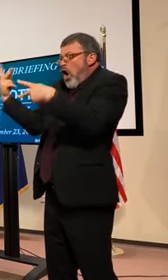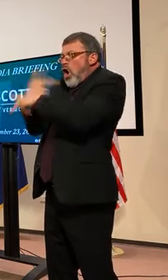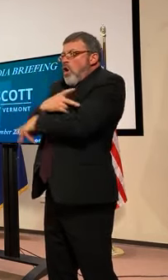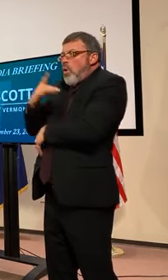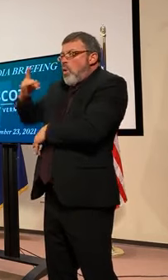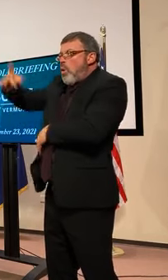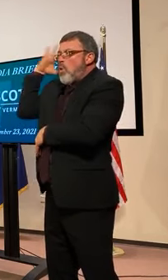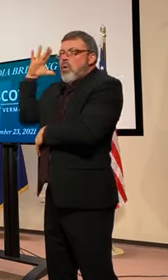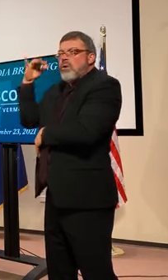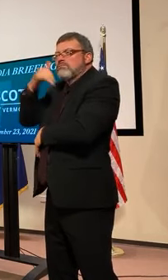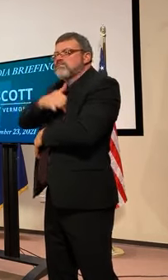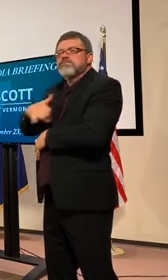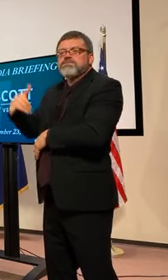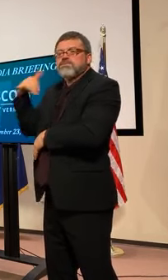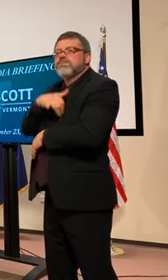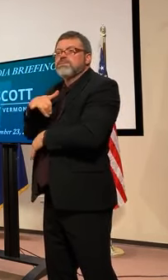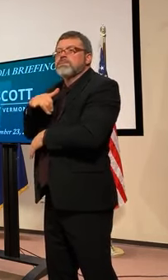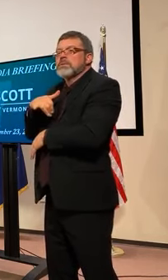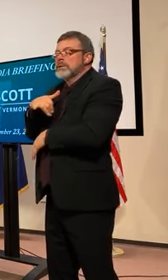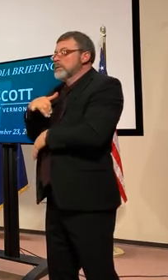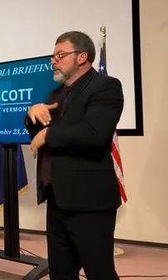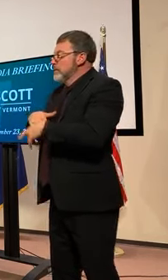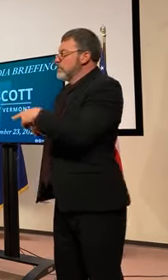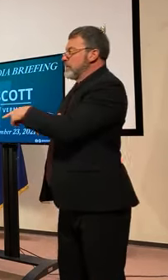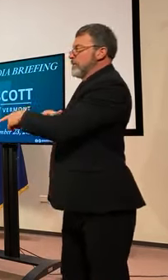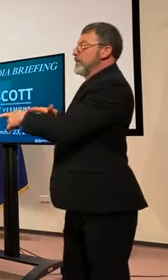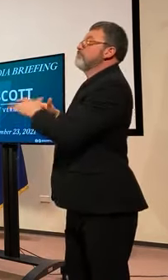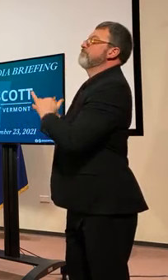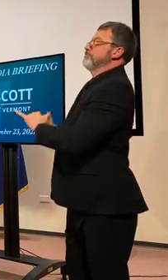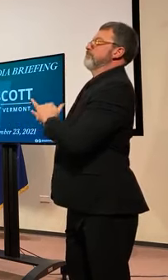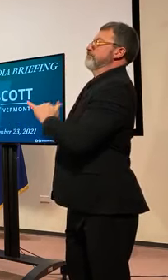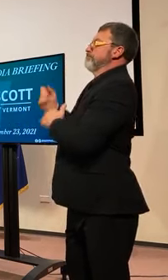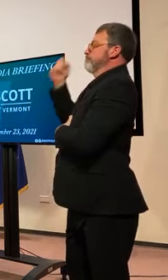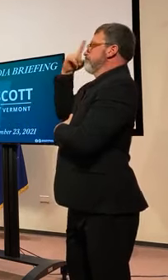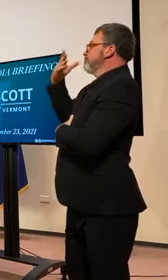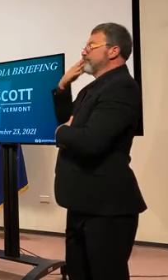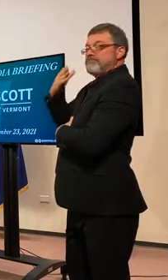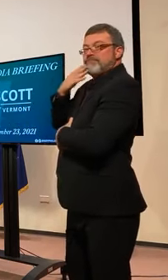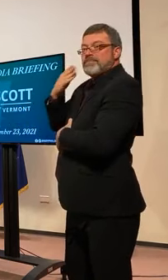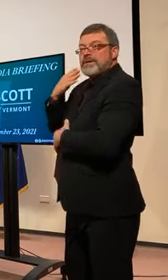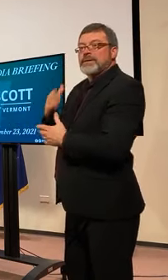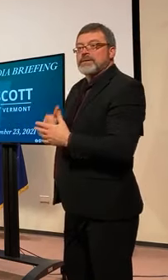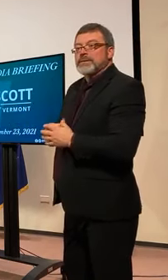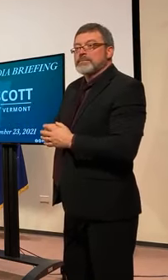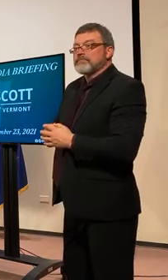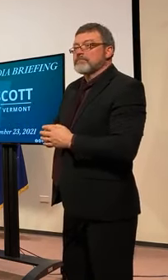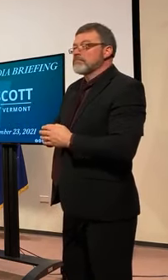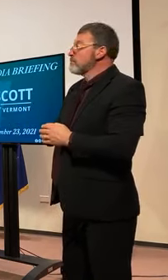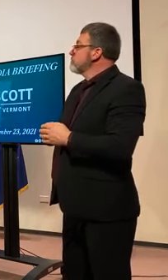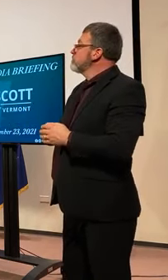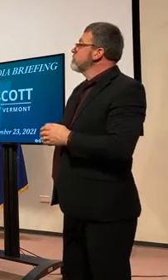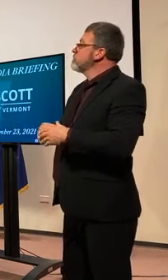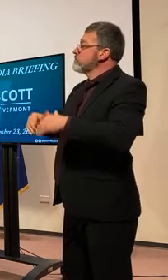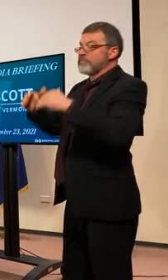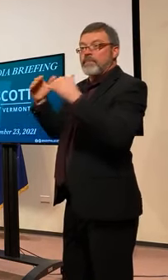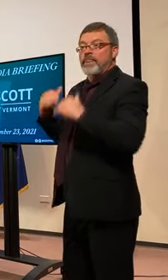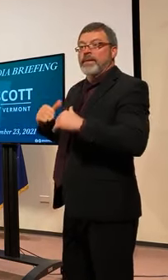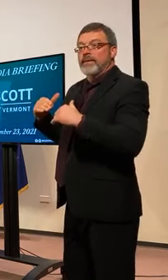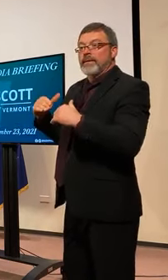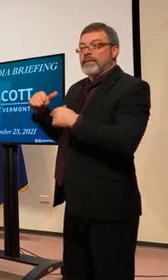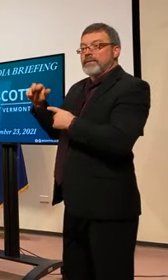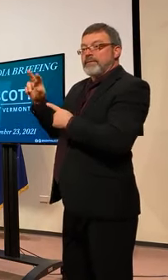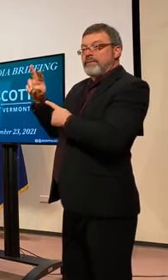Sure. Okay, very good. Thank you very much. Hope Thanks. You have a good Thanksgiving. You too. Lisa Loomis, the Valley Reporter.